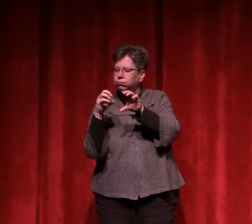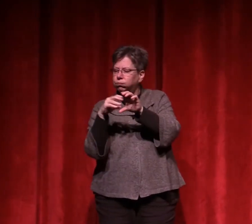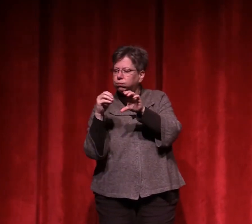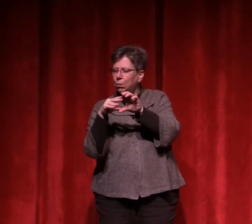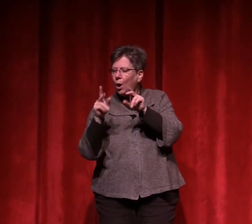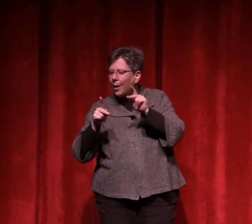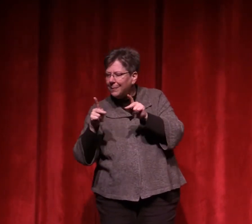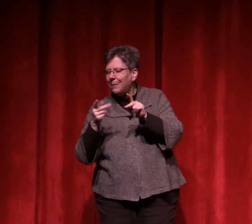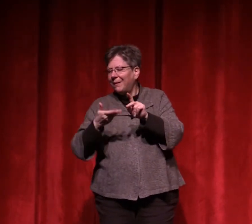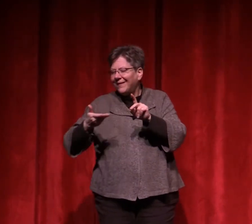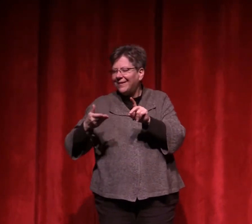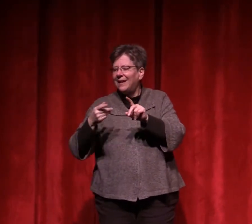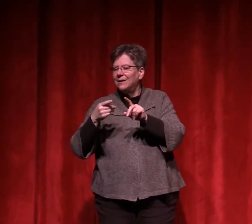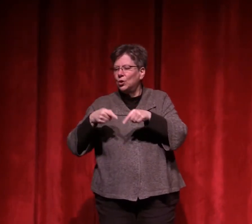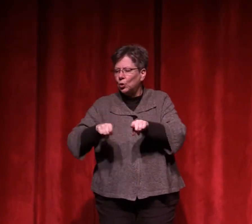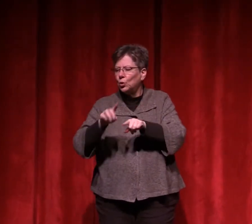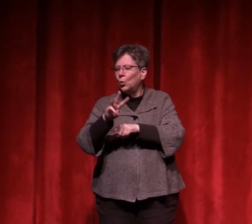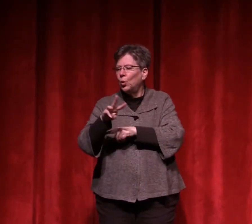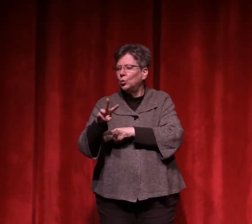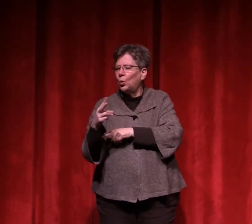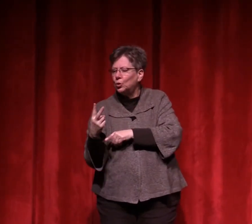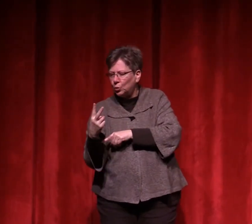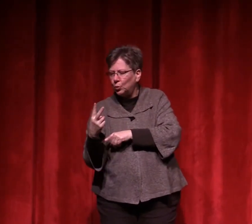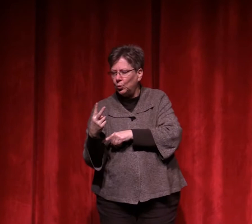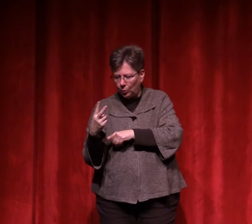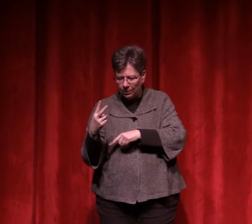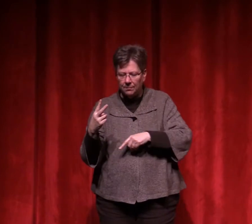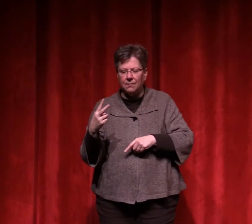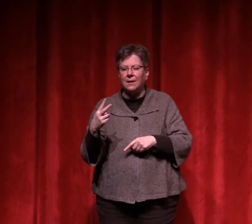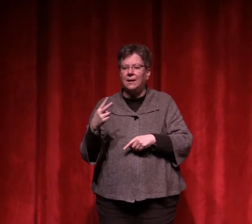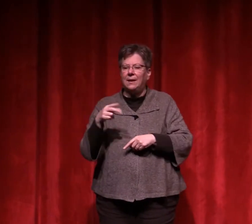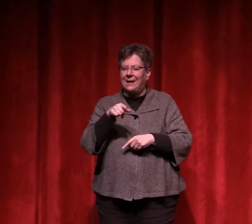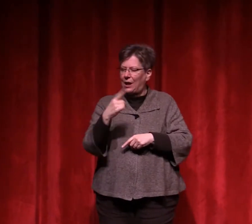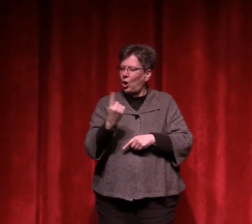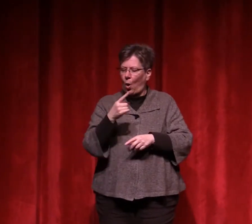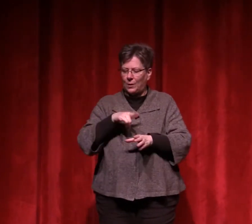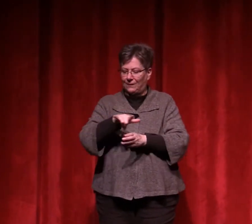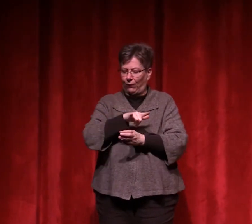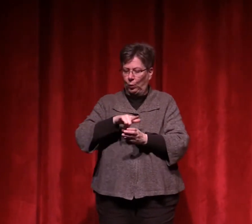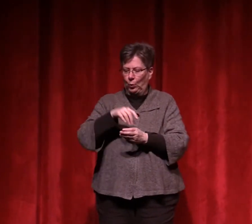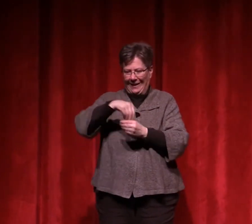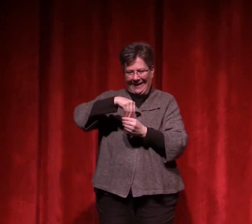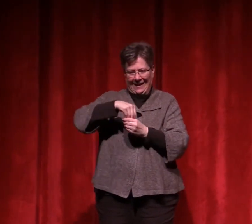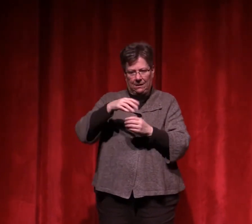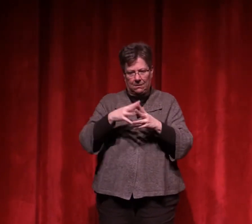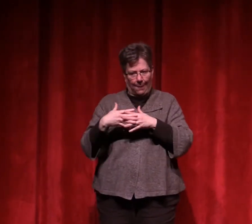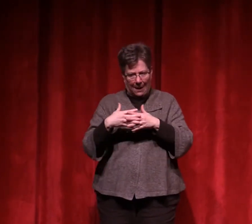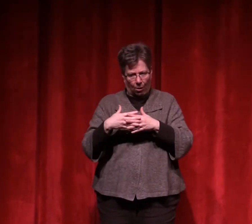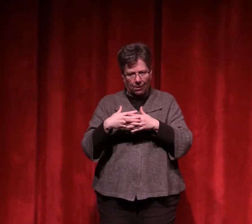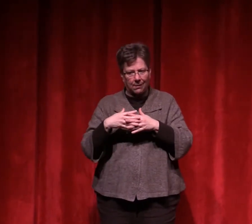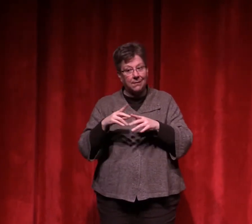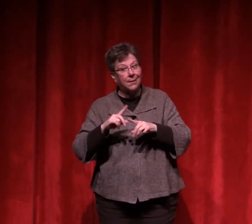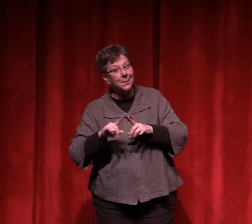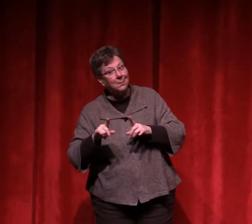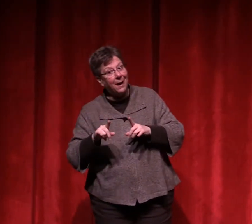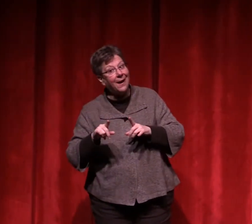II. It didn't see service beyond the American borders, but it would have a great life ahead